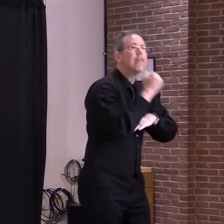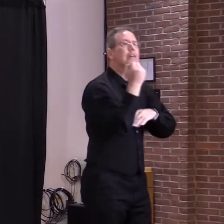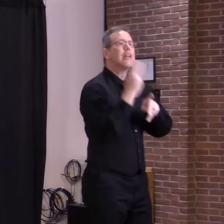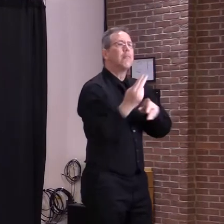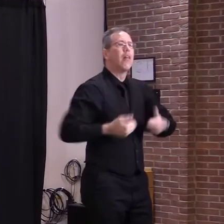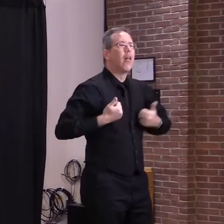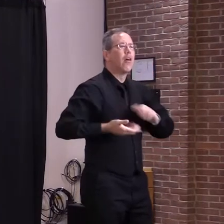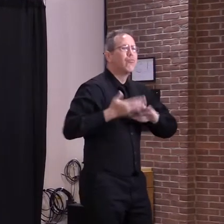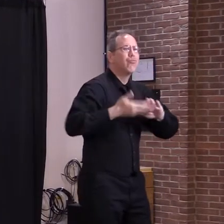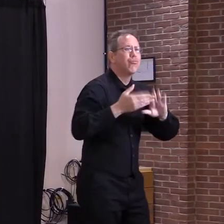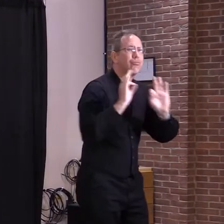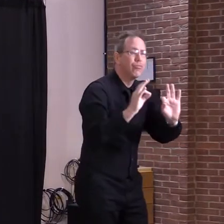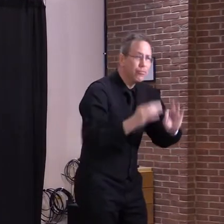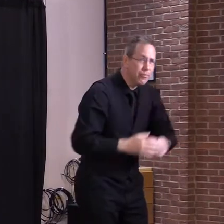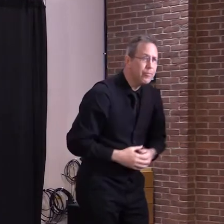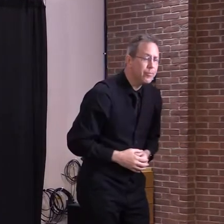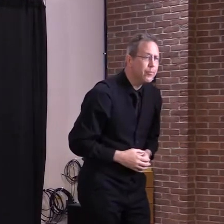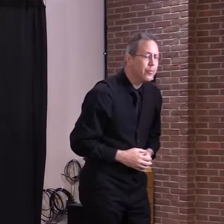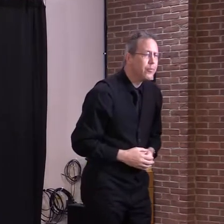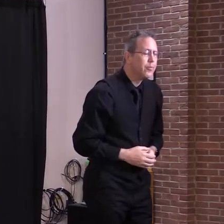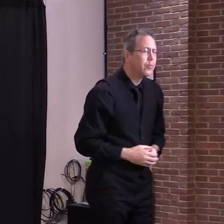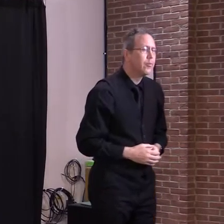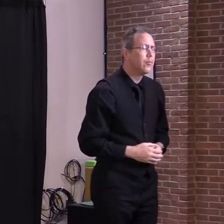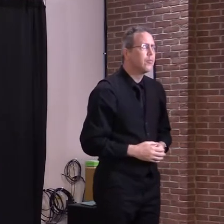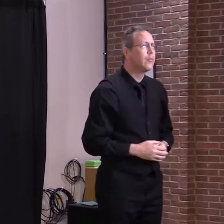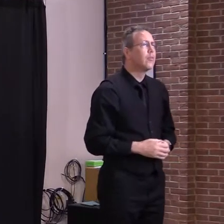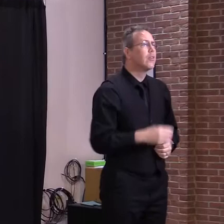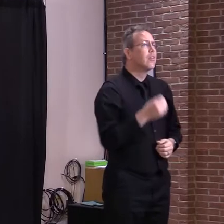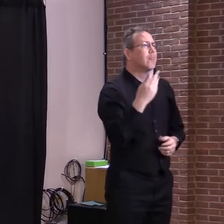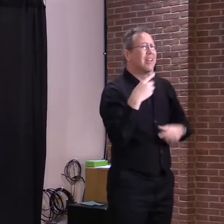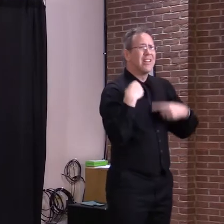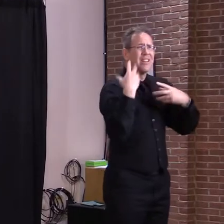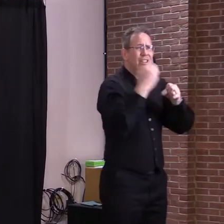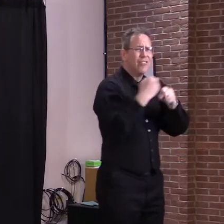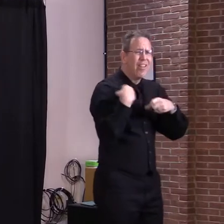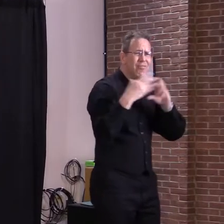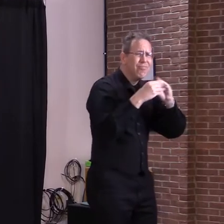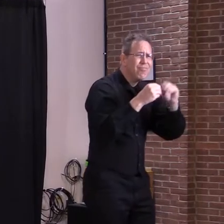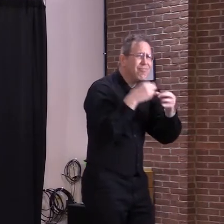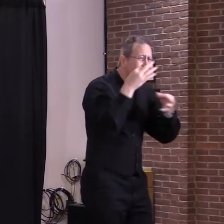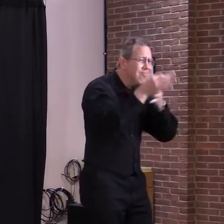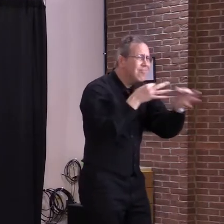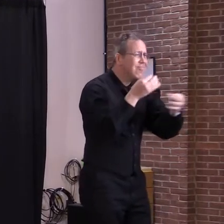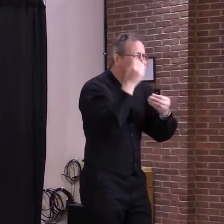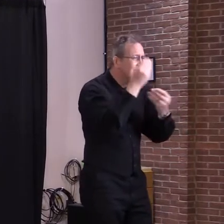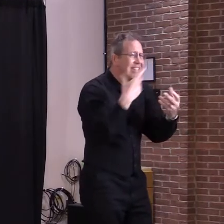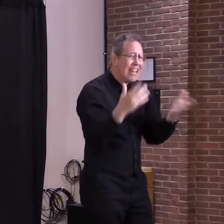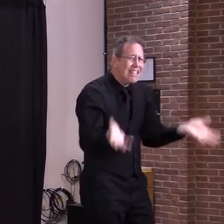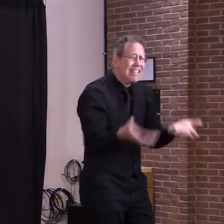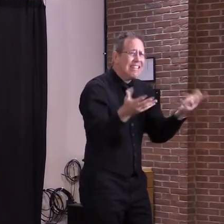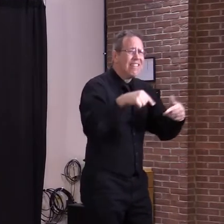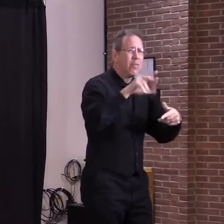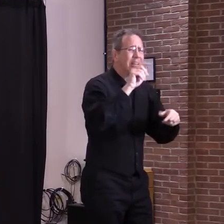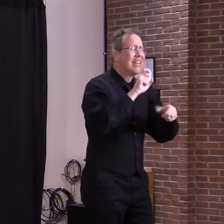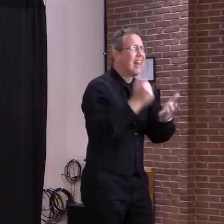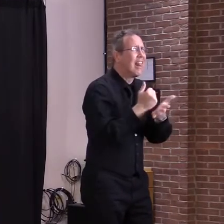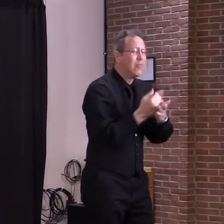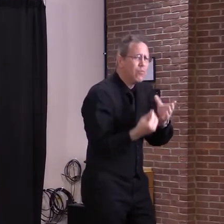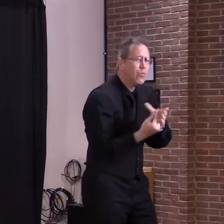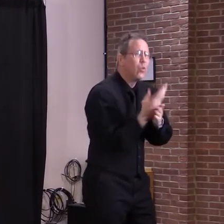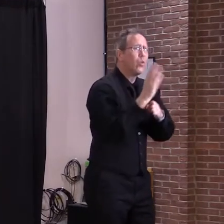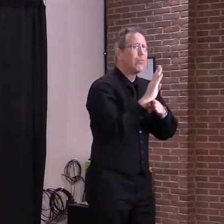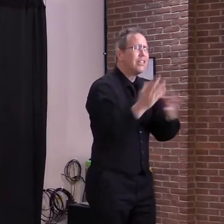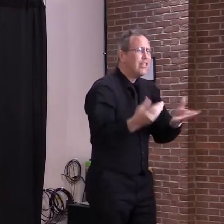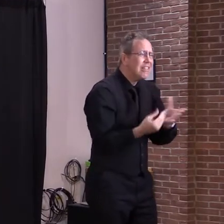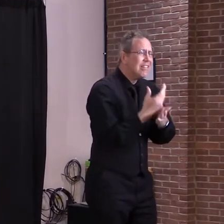support their employees. For years, I've talked about the need to grow the economy and make Vermont more affordable. The federal